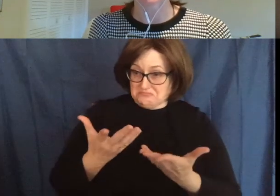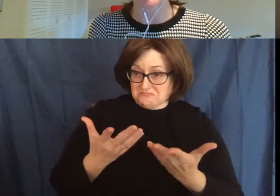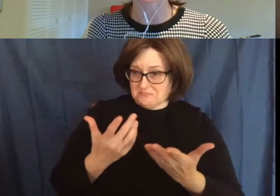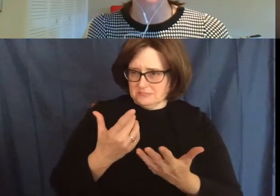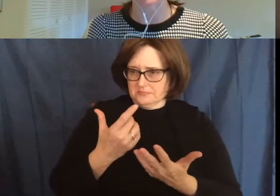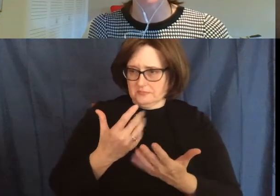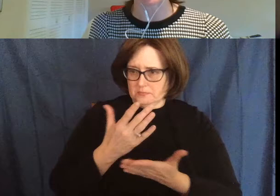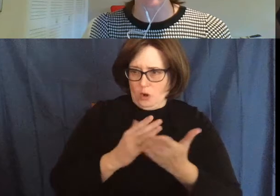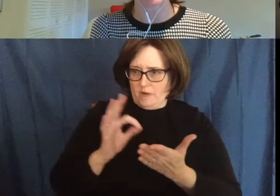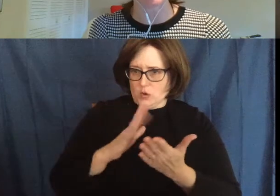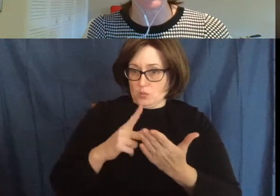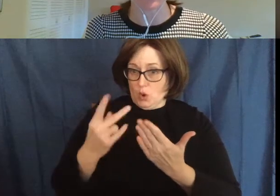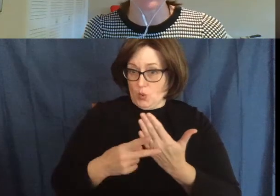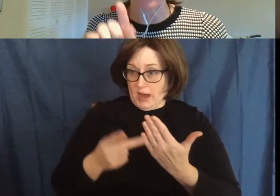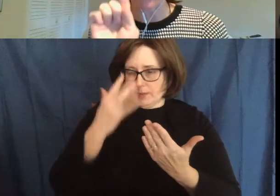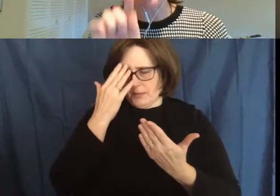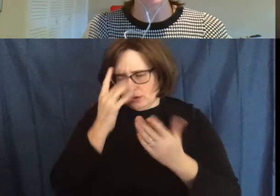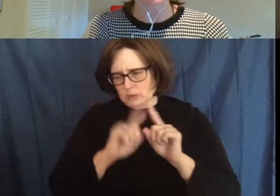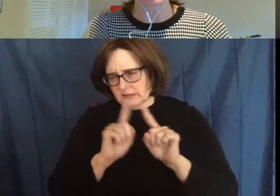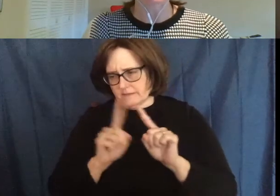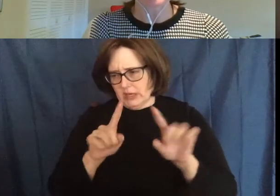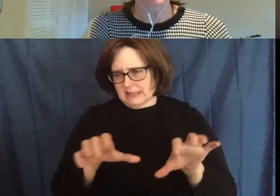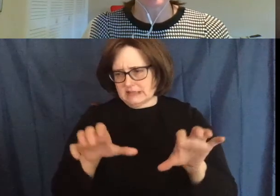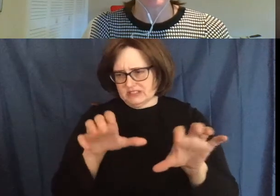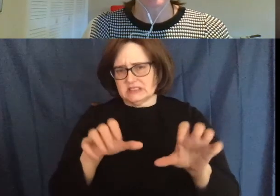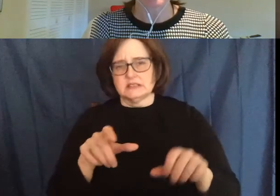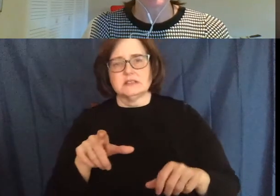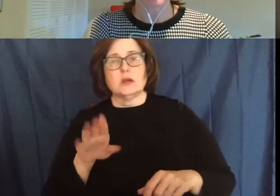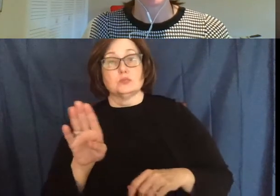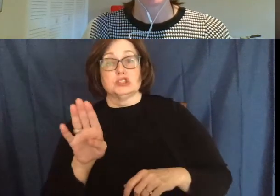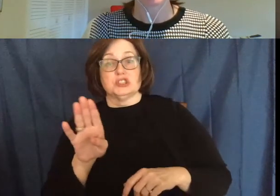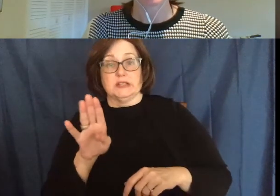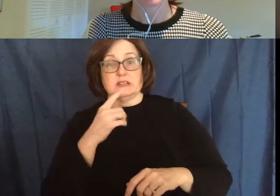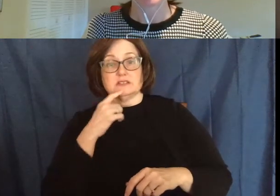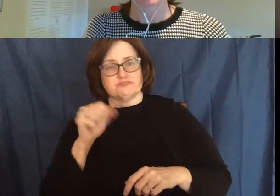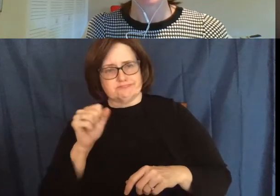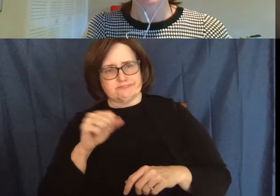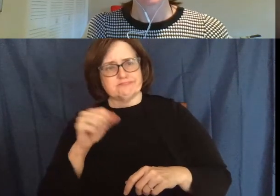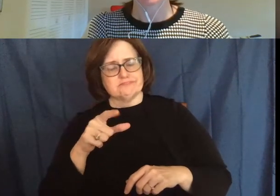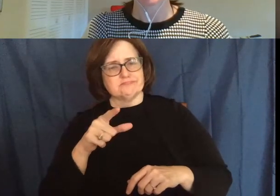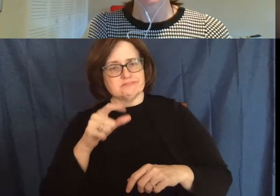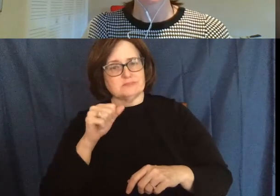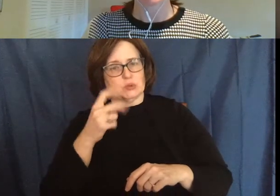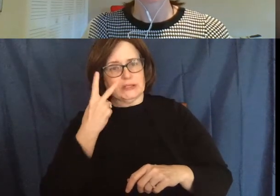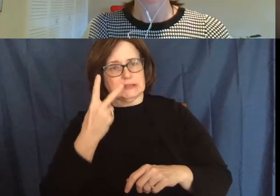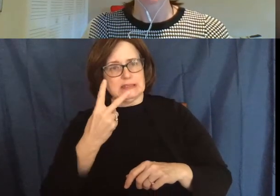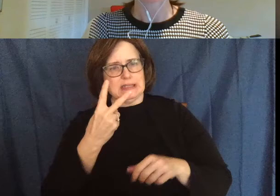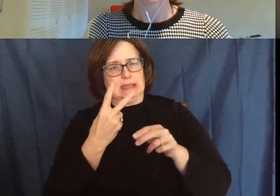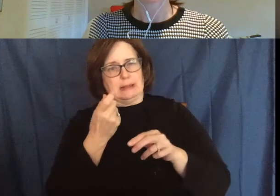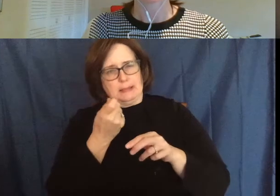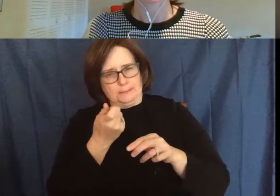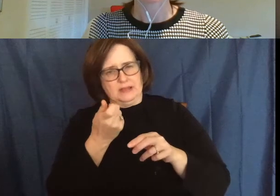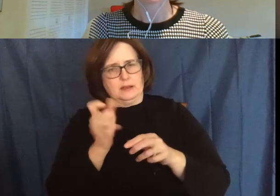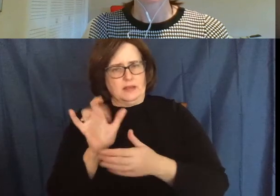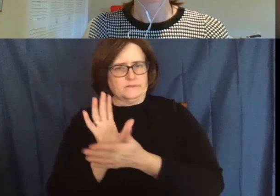curriculum must have several different activities, but is there one that you can... Yeah, you can see a short glimpse of the video